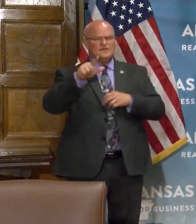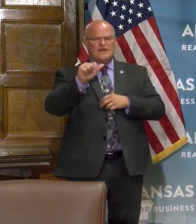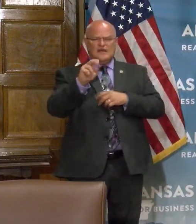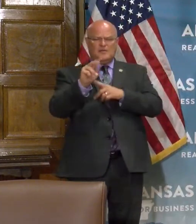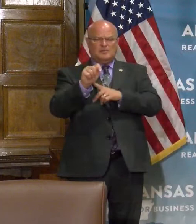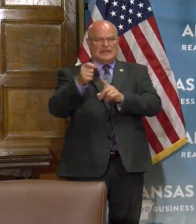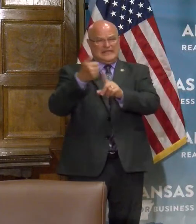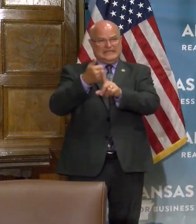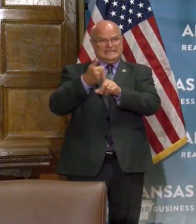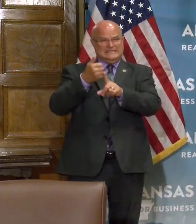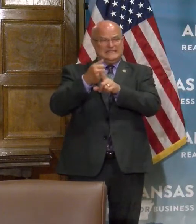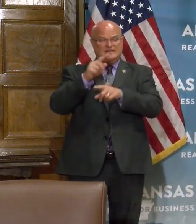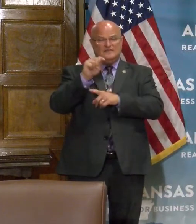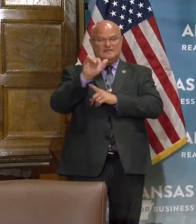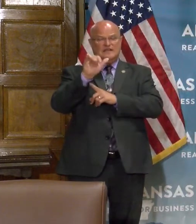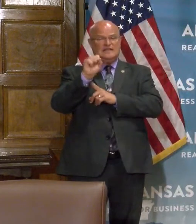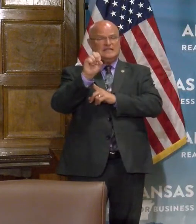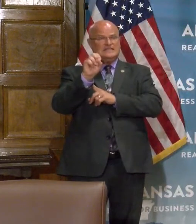facility itself,